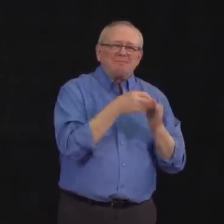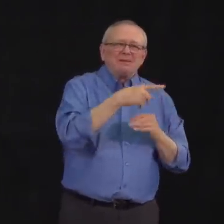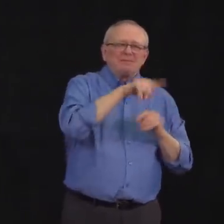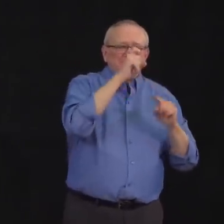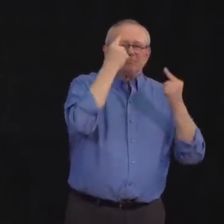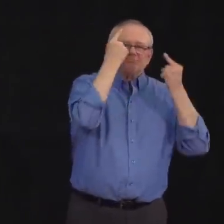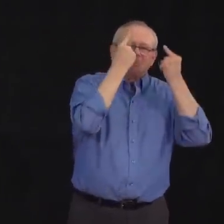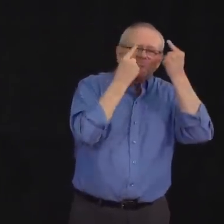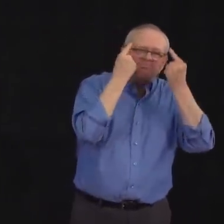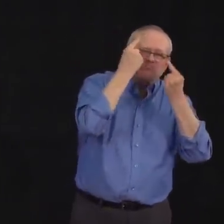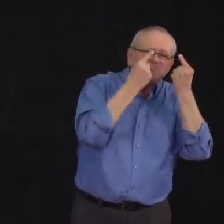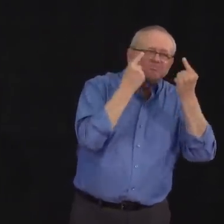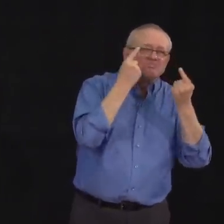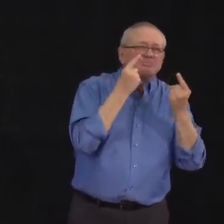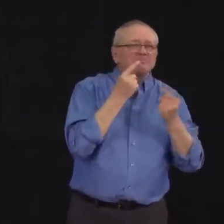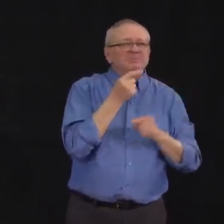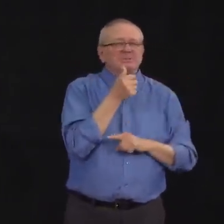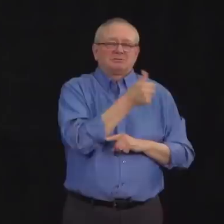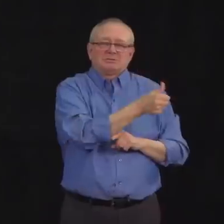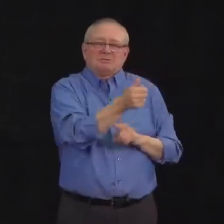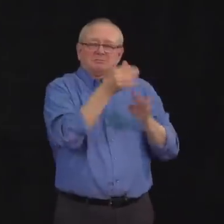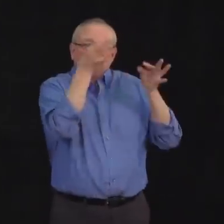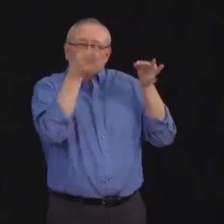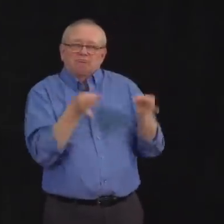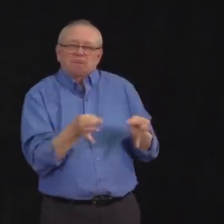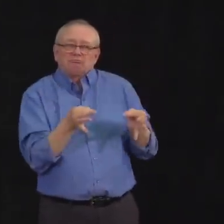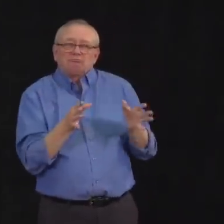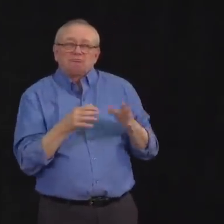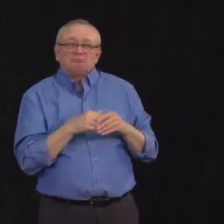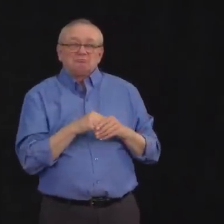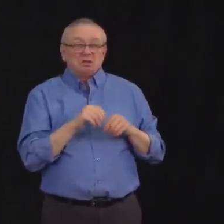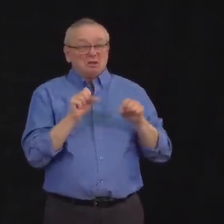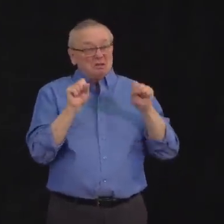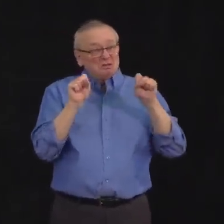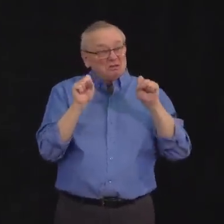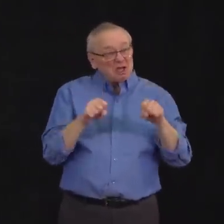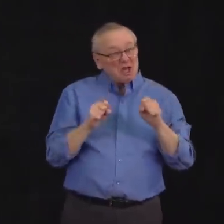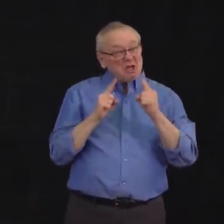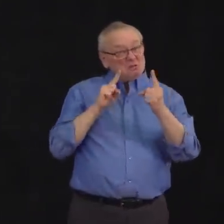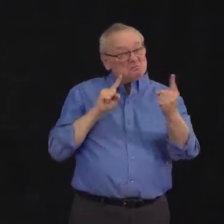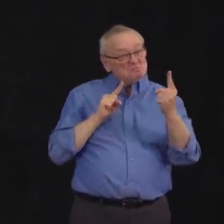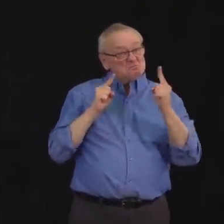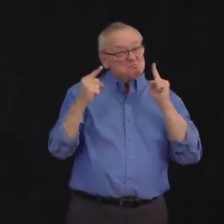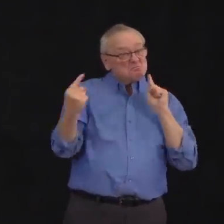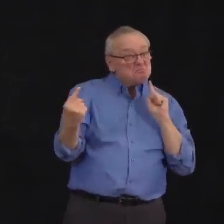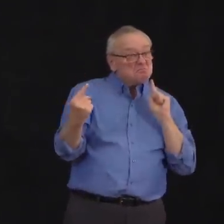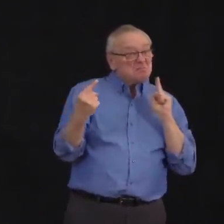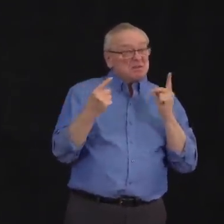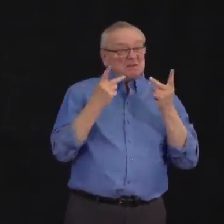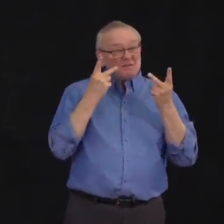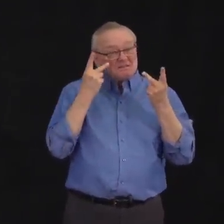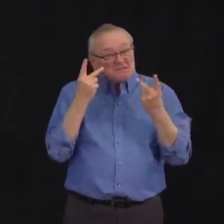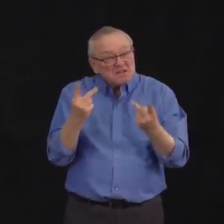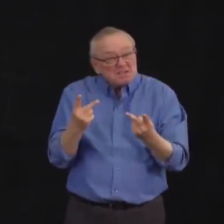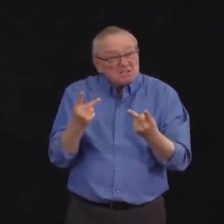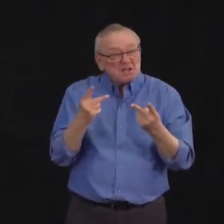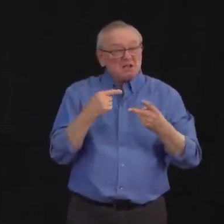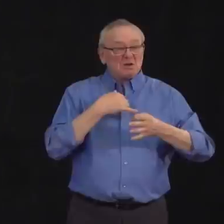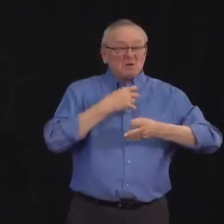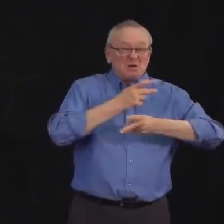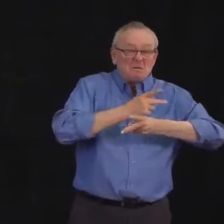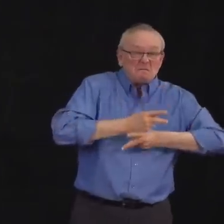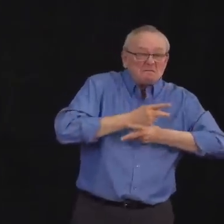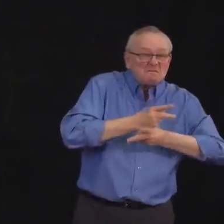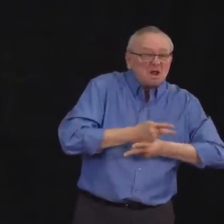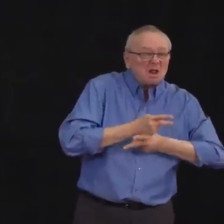out their ability to be able to maintain distance and have visiting against that concern about the potential risk of